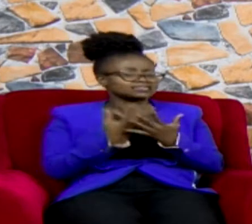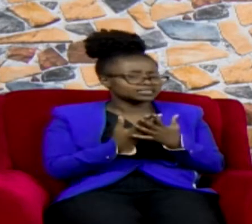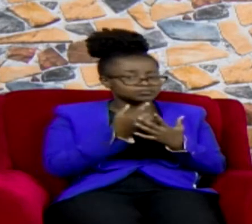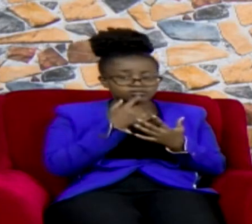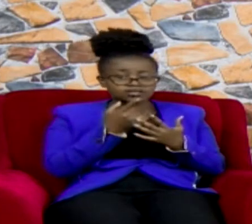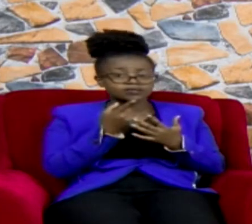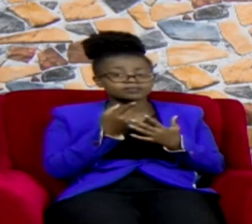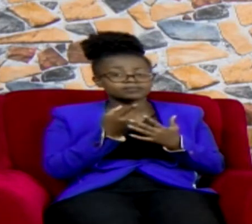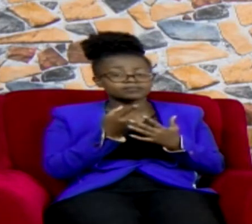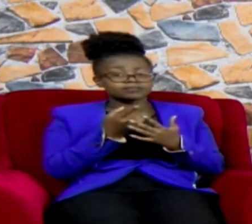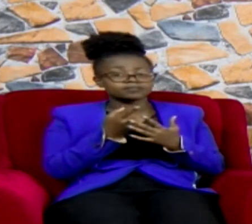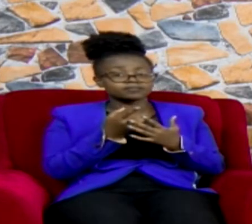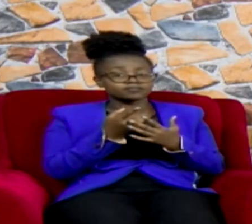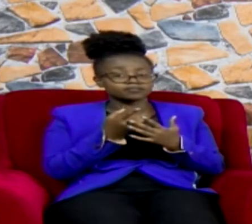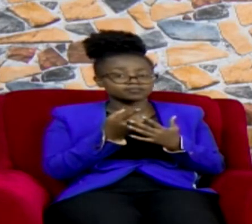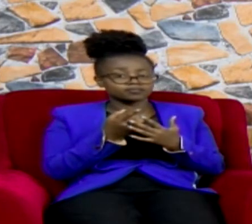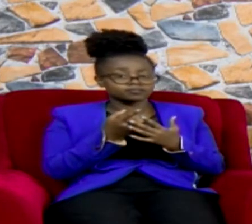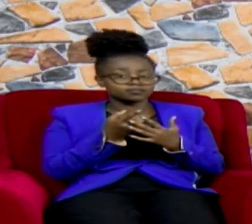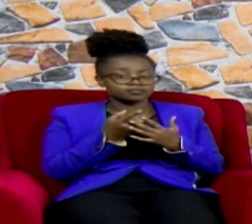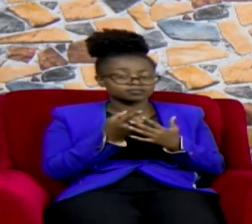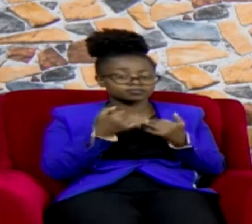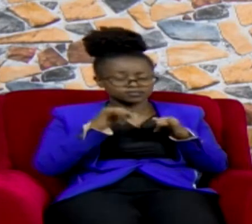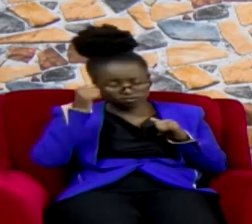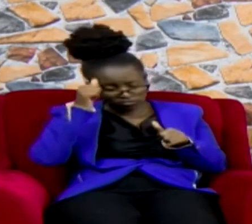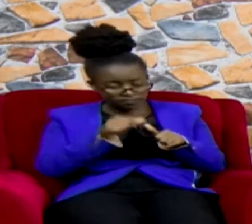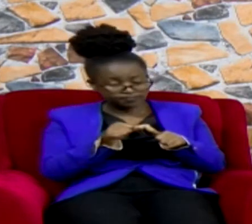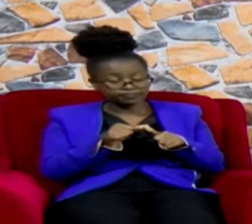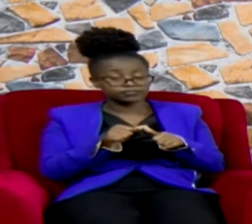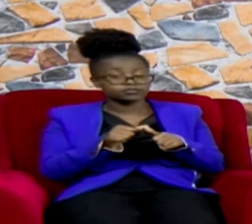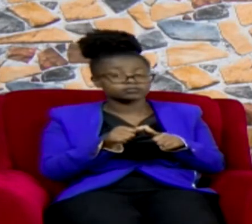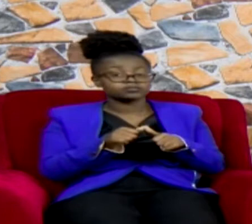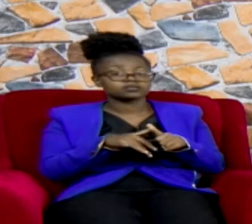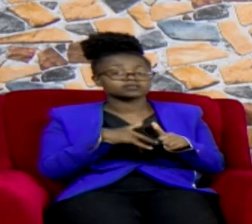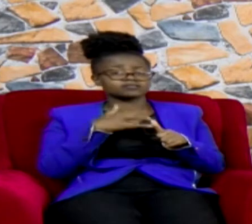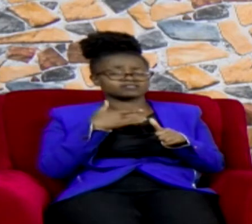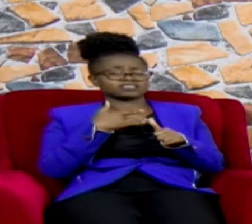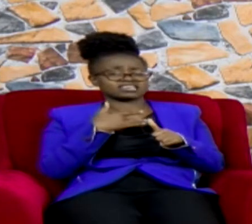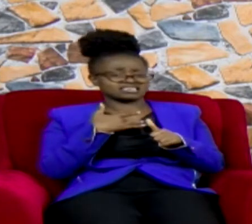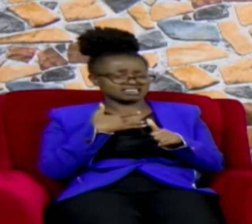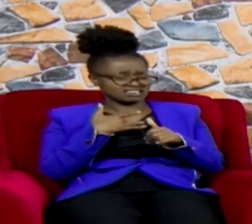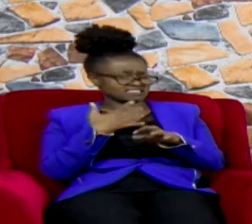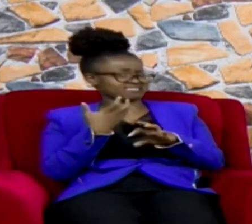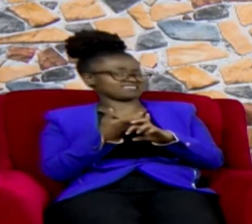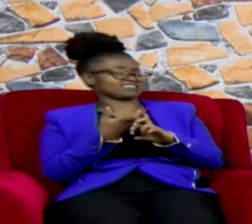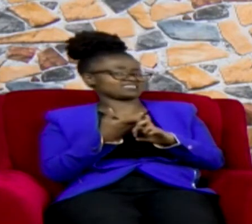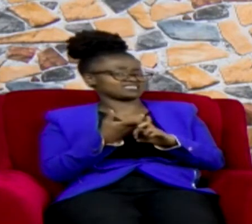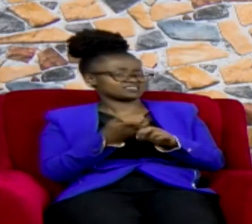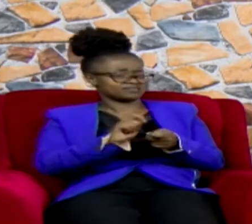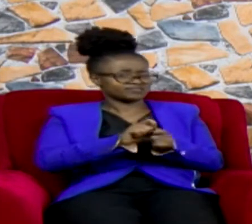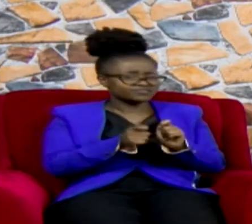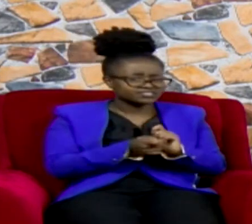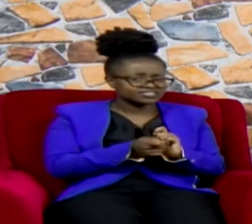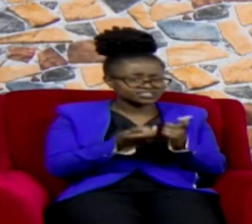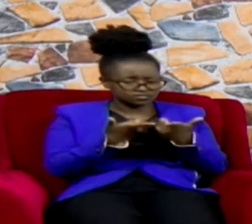said, how did I phrase it? I'm trying to remember, but it was, to me, it felt very weird the way I had to put it. Like I had to turn it to